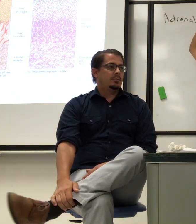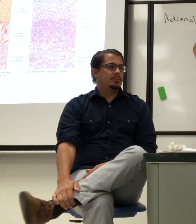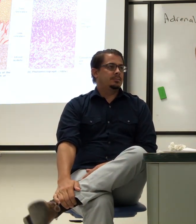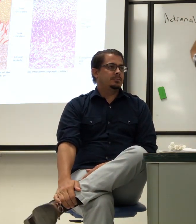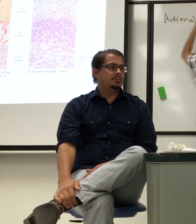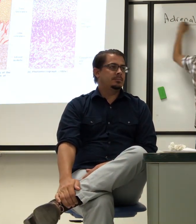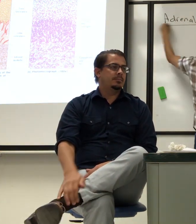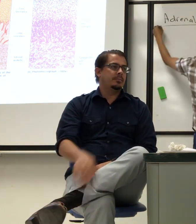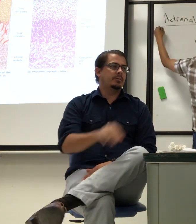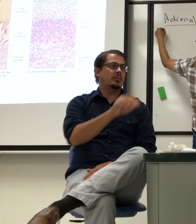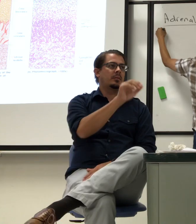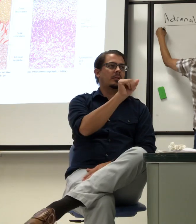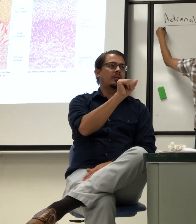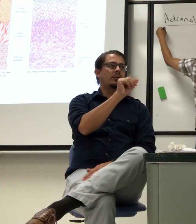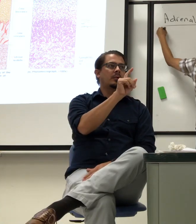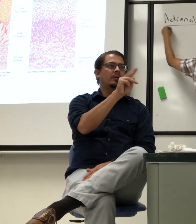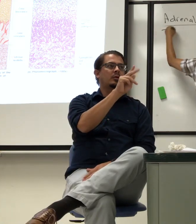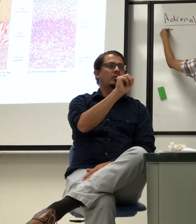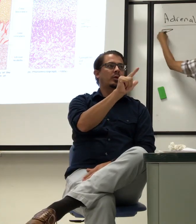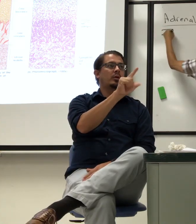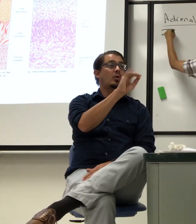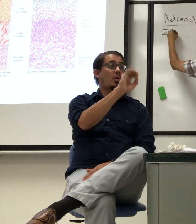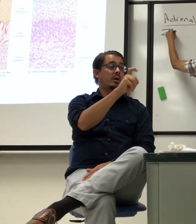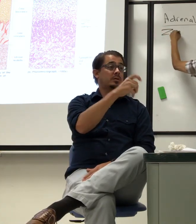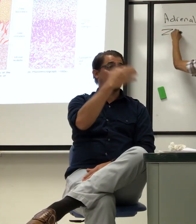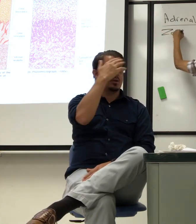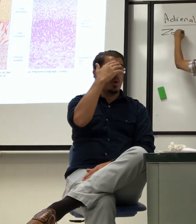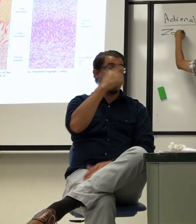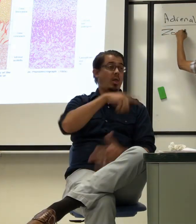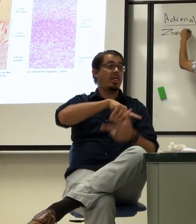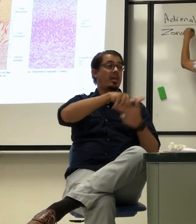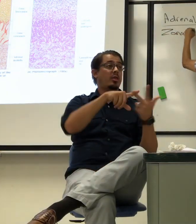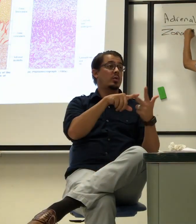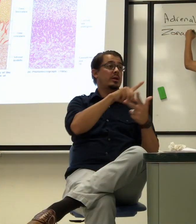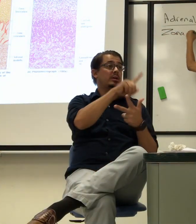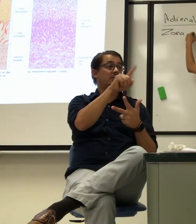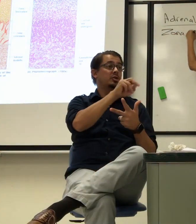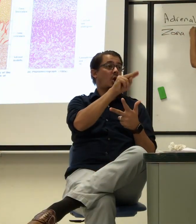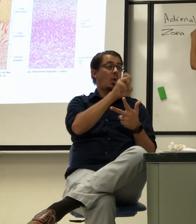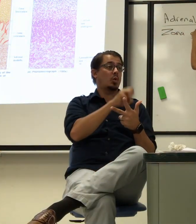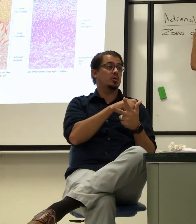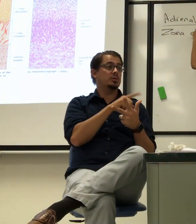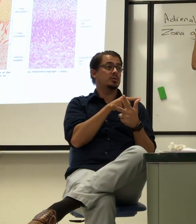Adrenal cortex. Know the 3 zones. Zona,